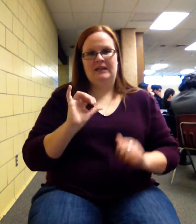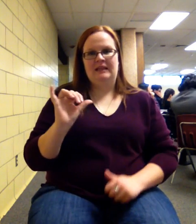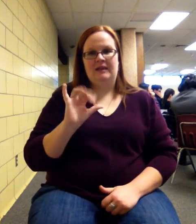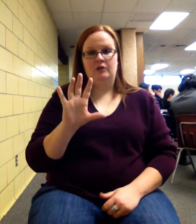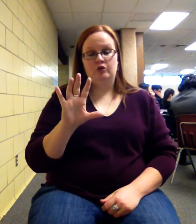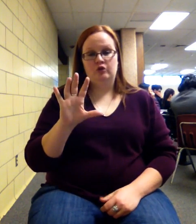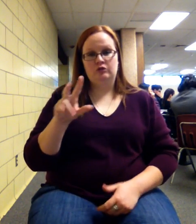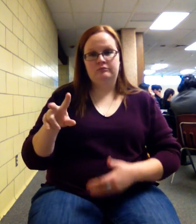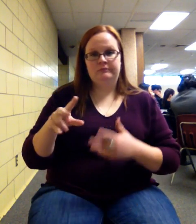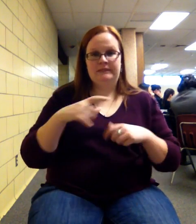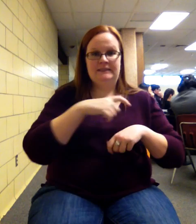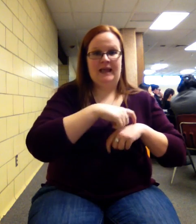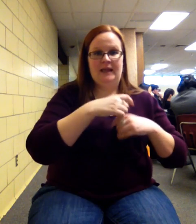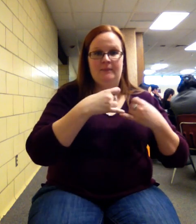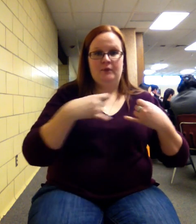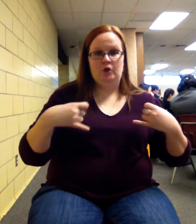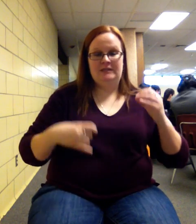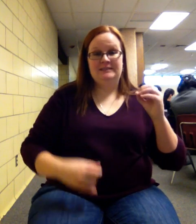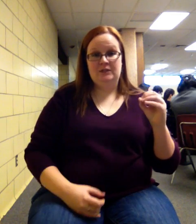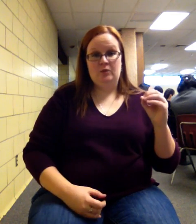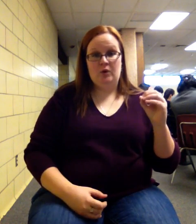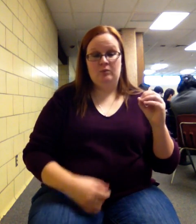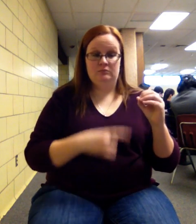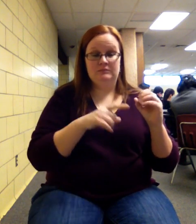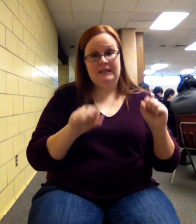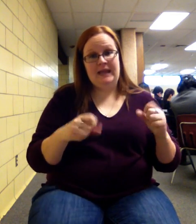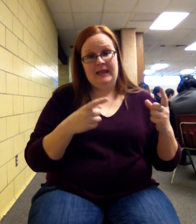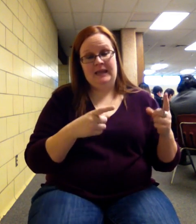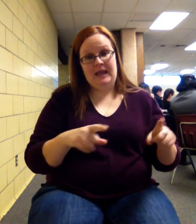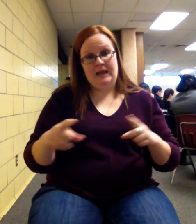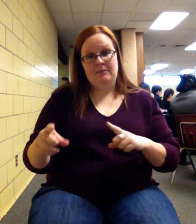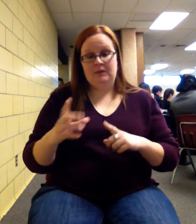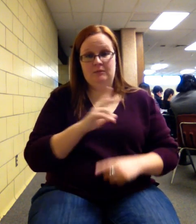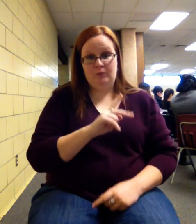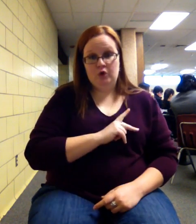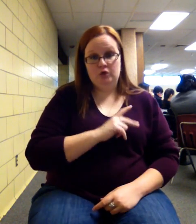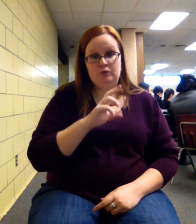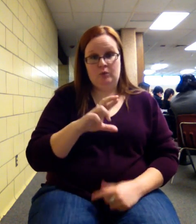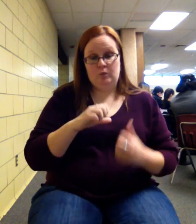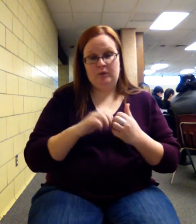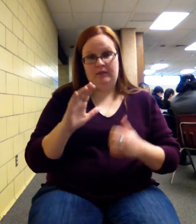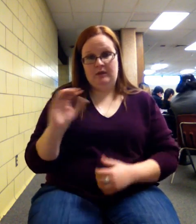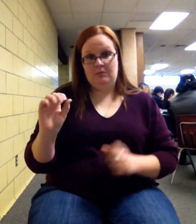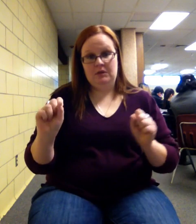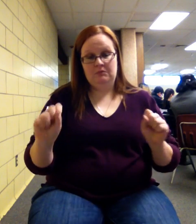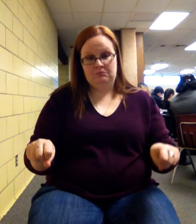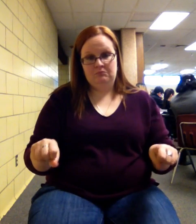here at time period 0, and this can happen a lot of times personally or with a company. And they're